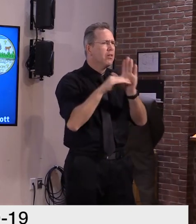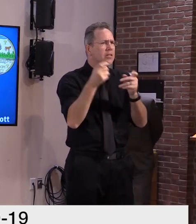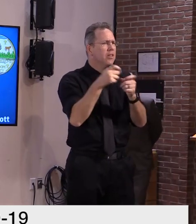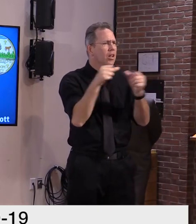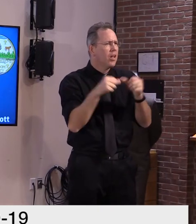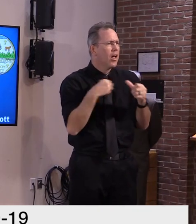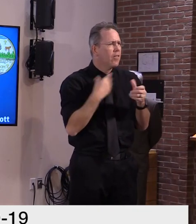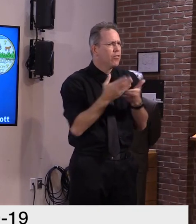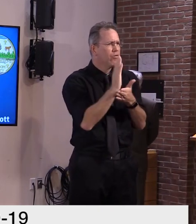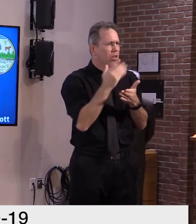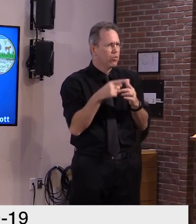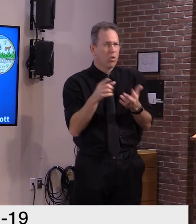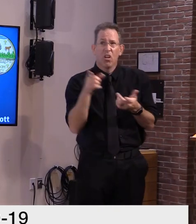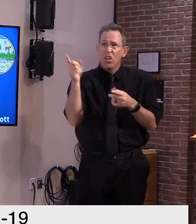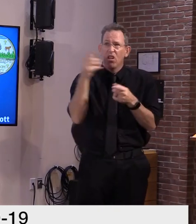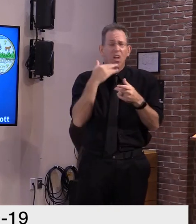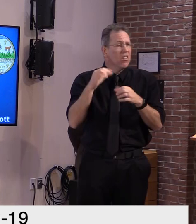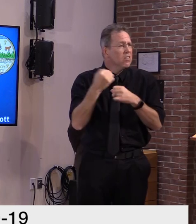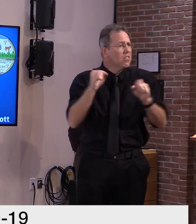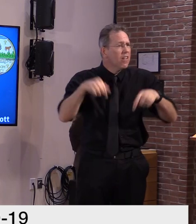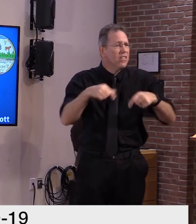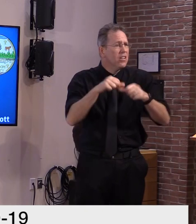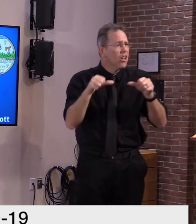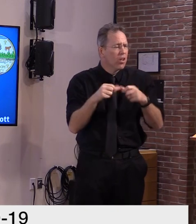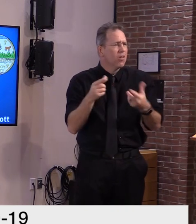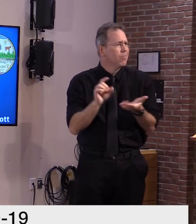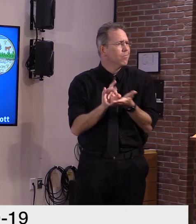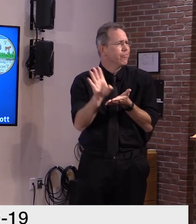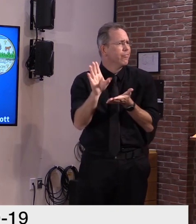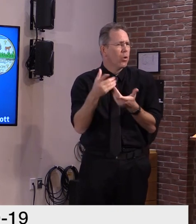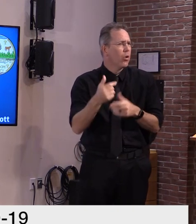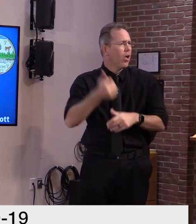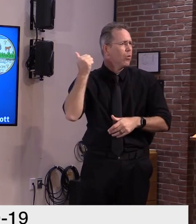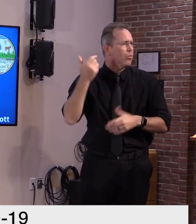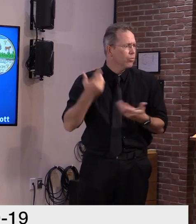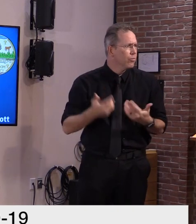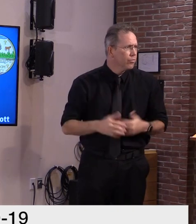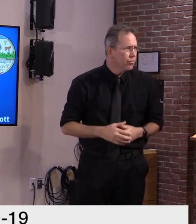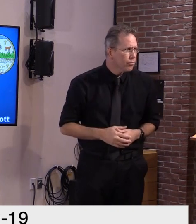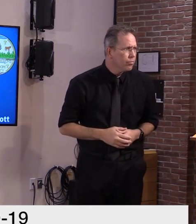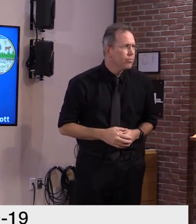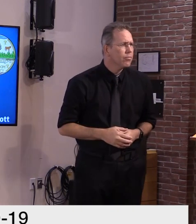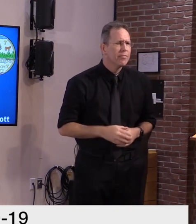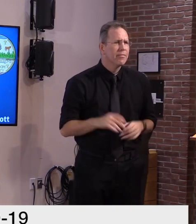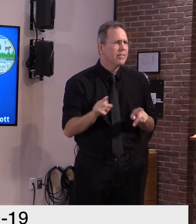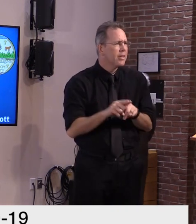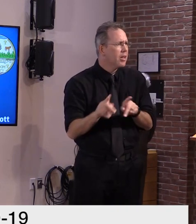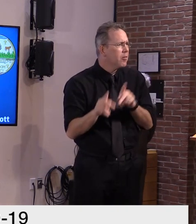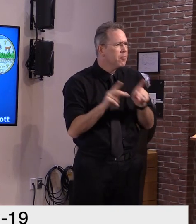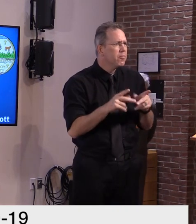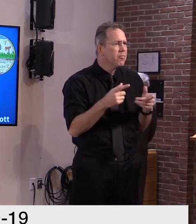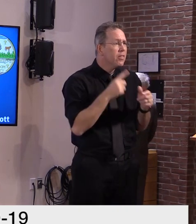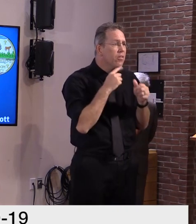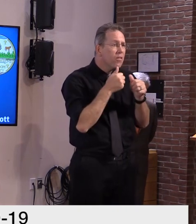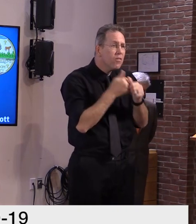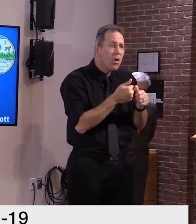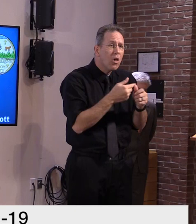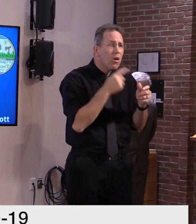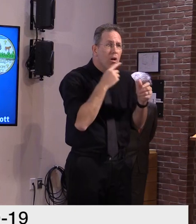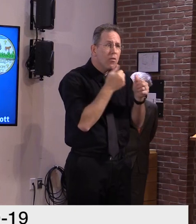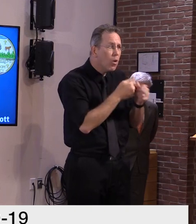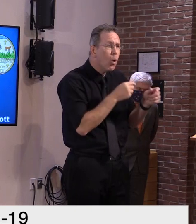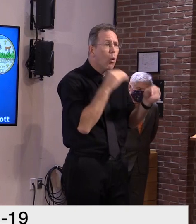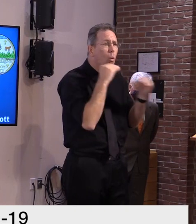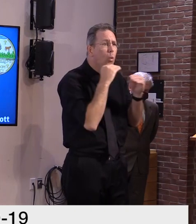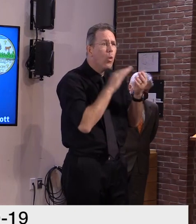resort operating safely. It's safe to say that if you violate our travel policy, you're putting Vermonters at risk, you're putting the people that work at the